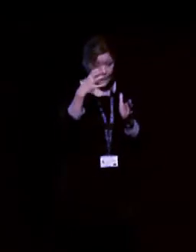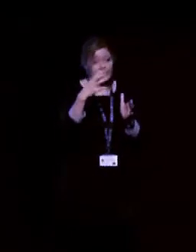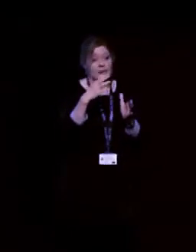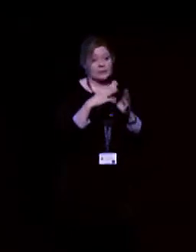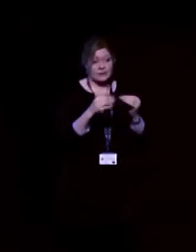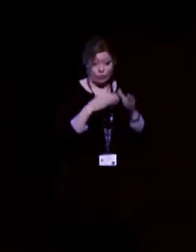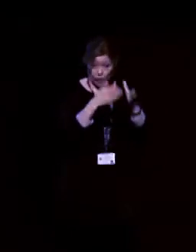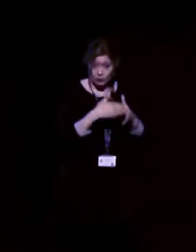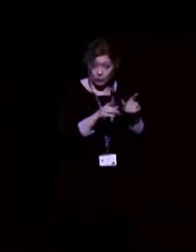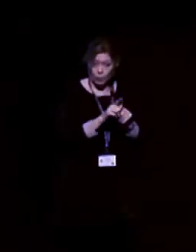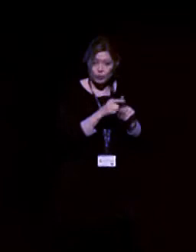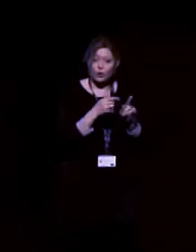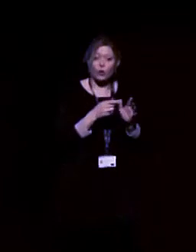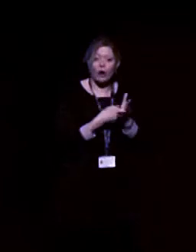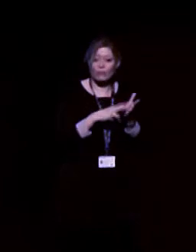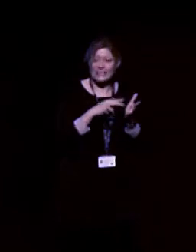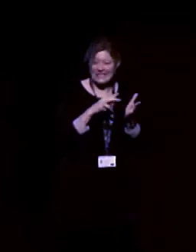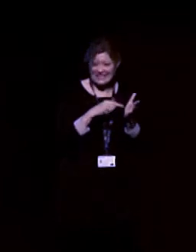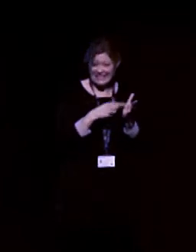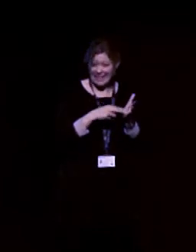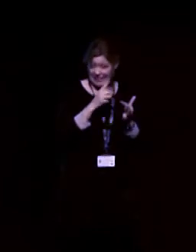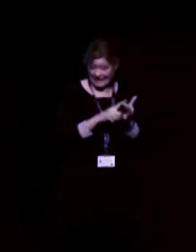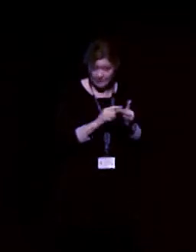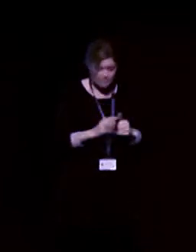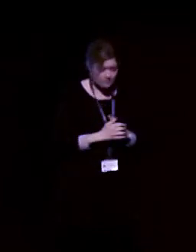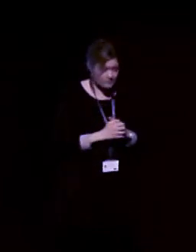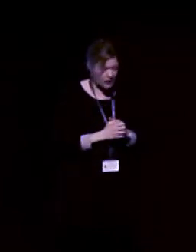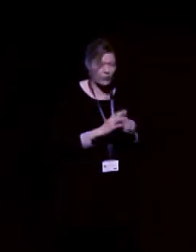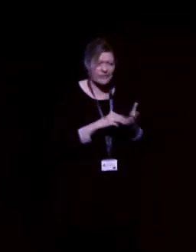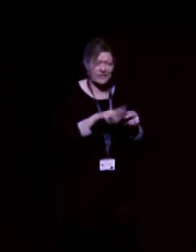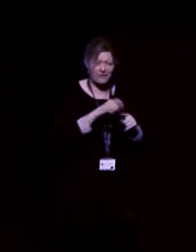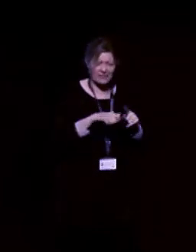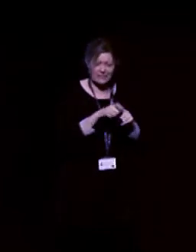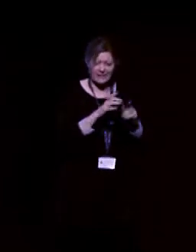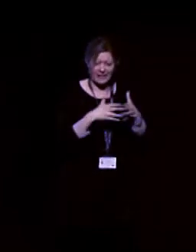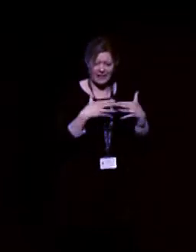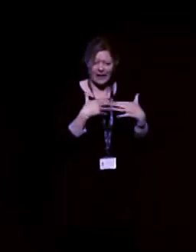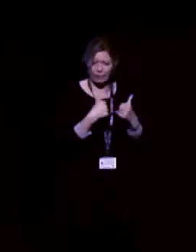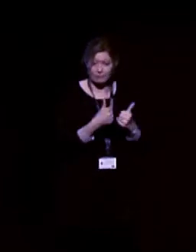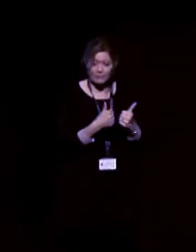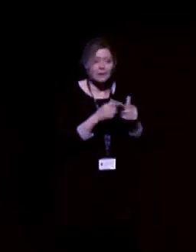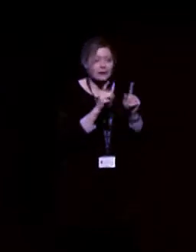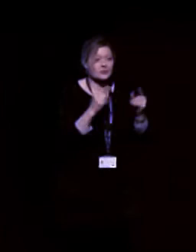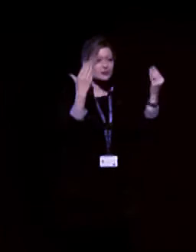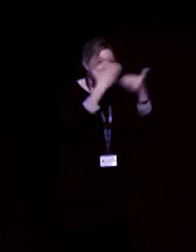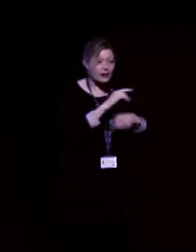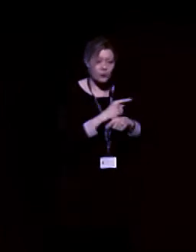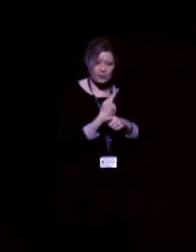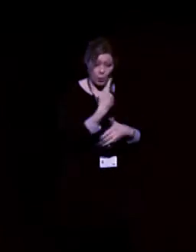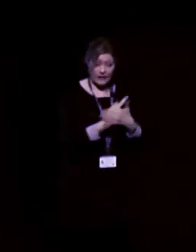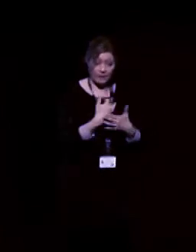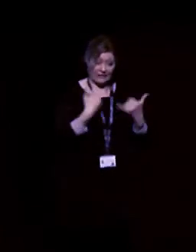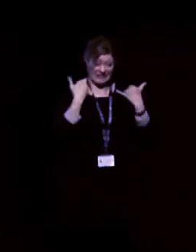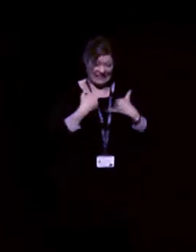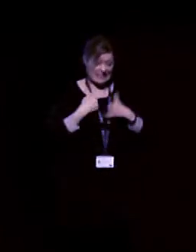10 years and is a specialist in ear surgery and balance disorders. He will be speaking this evening about diseases of the ear and their links with tinnitus.